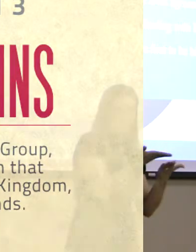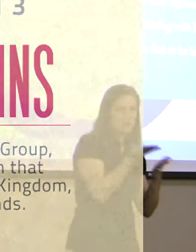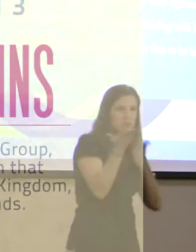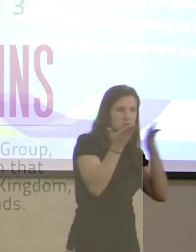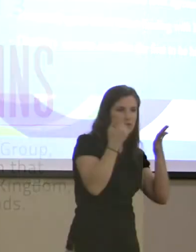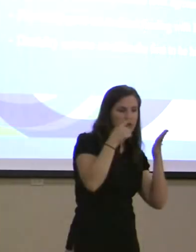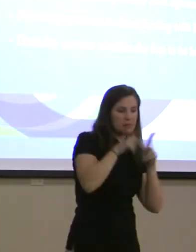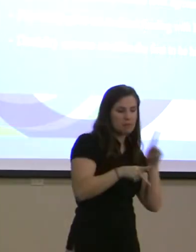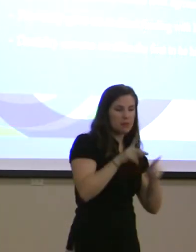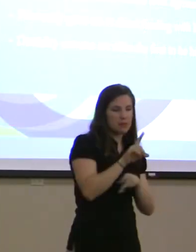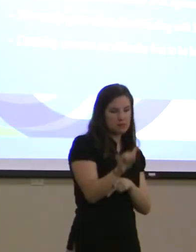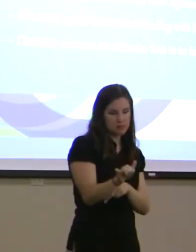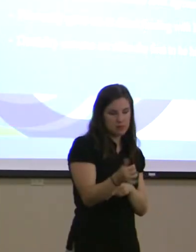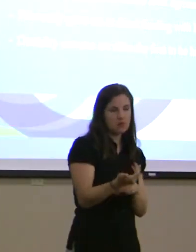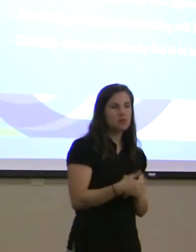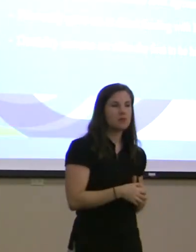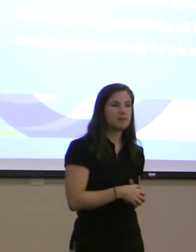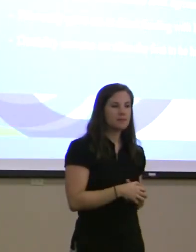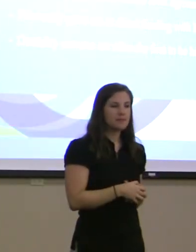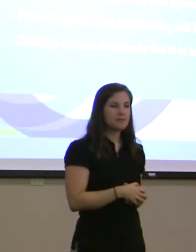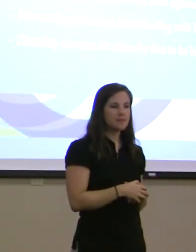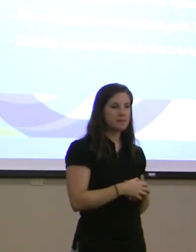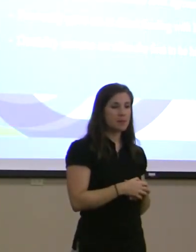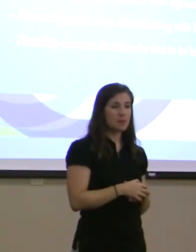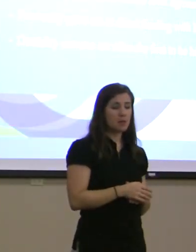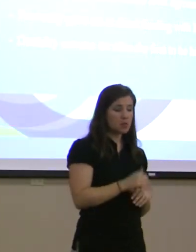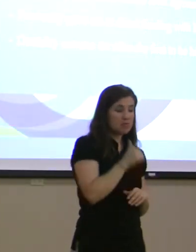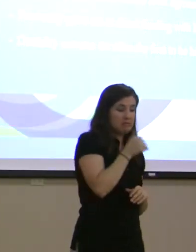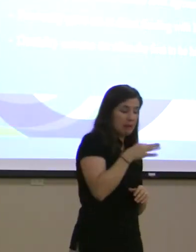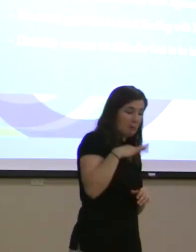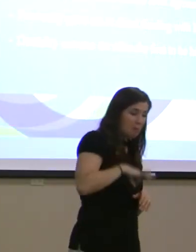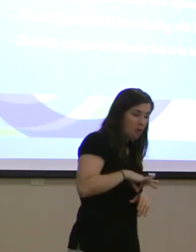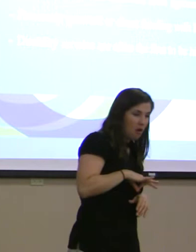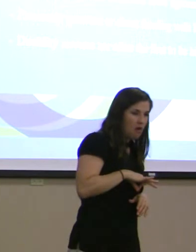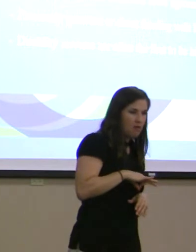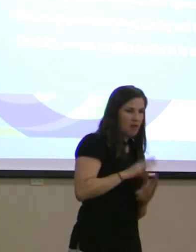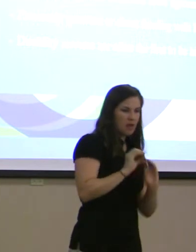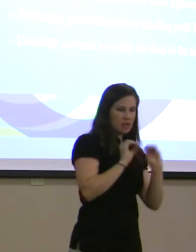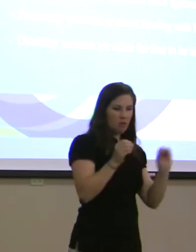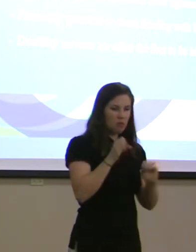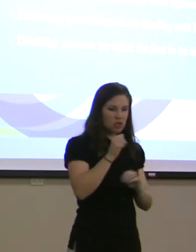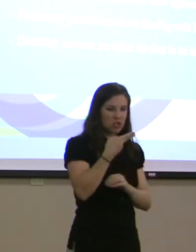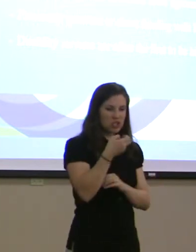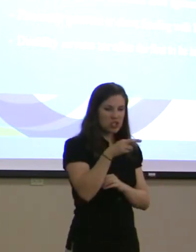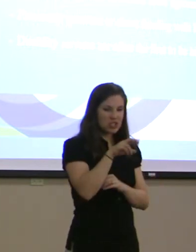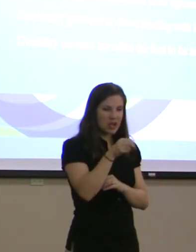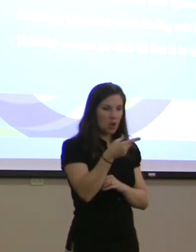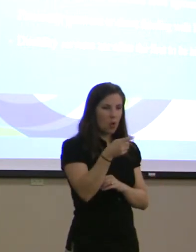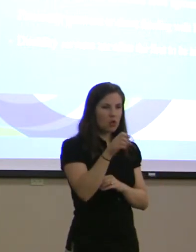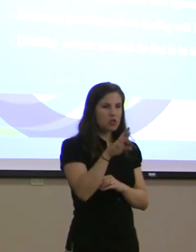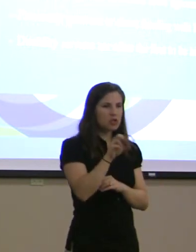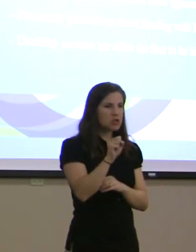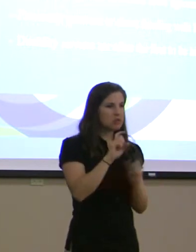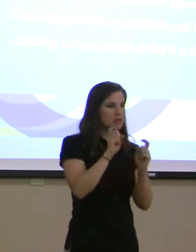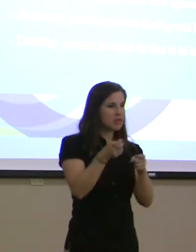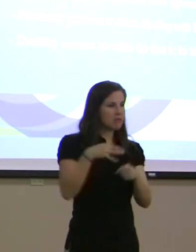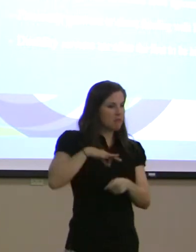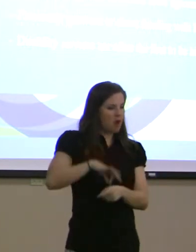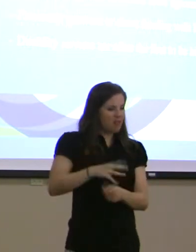services to people with disabilities, because while we're not for profit, while we don't have any shareholders that we give our profits to,